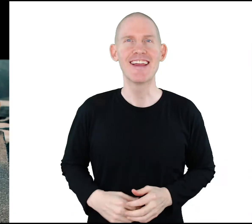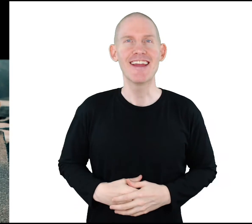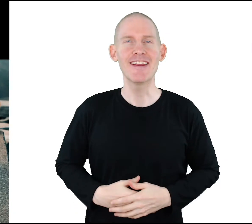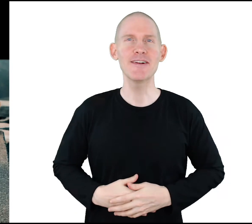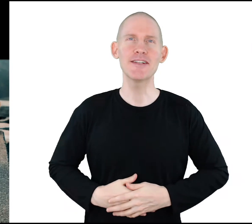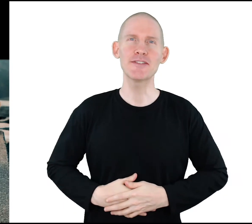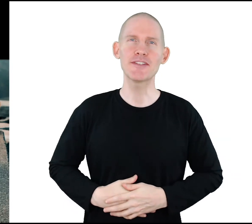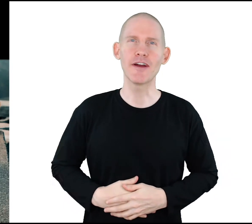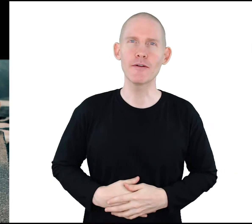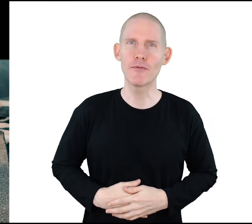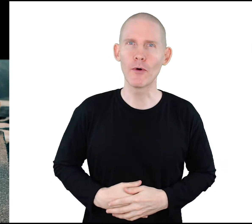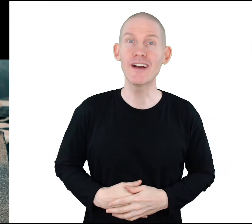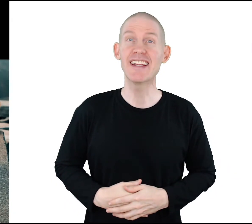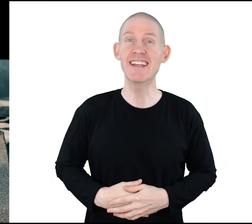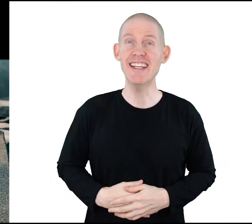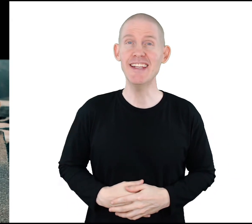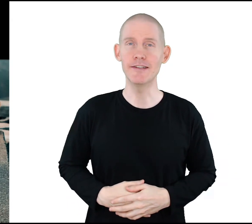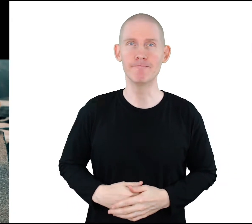Here is a sign for need.